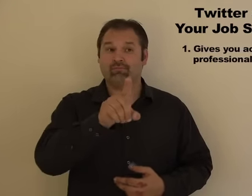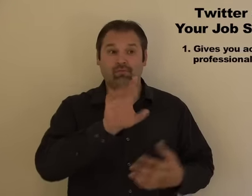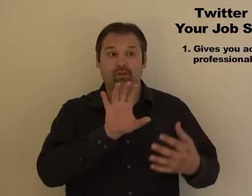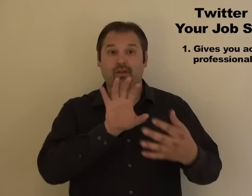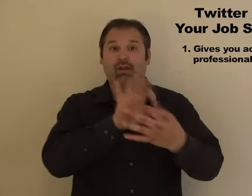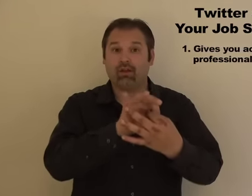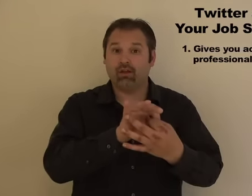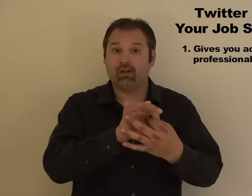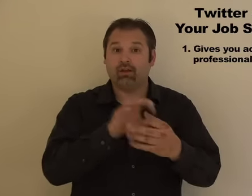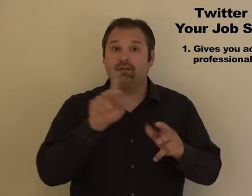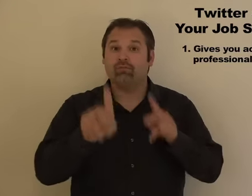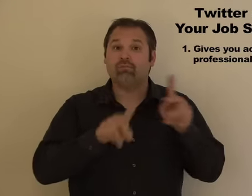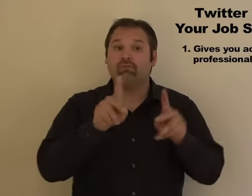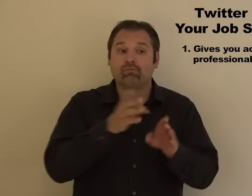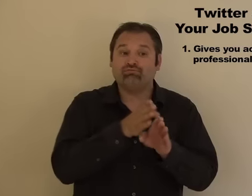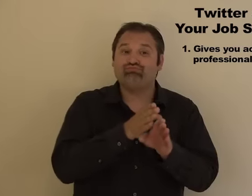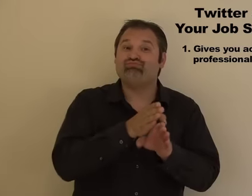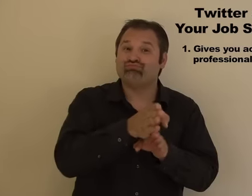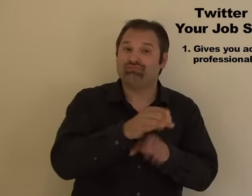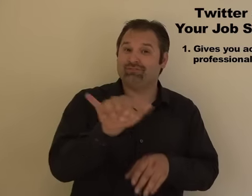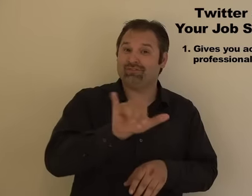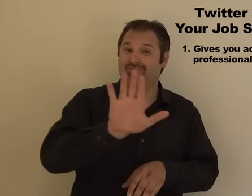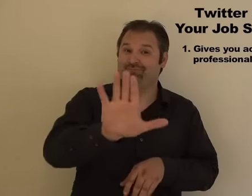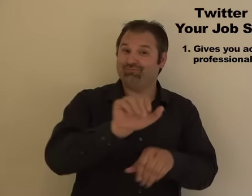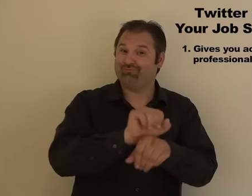to other professionals in your field.